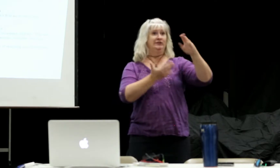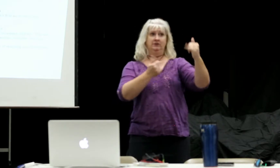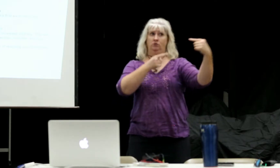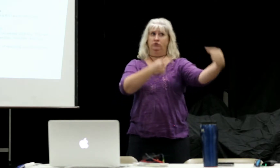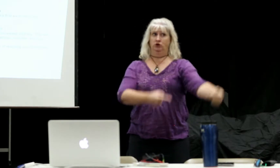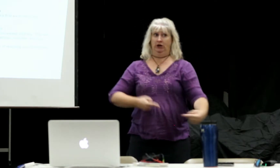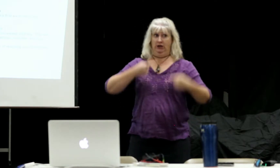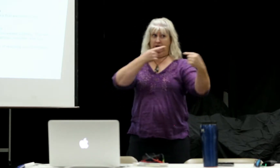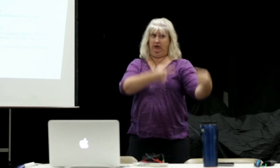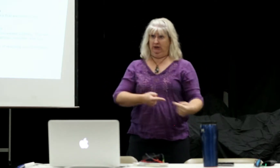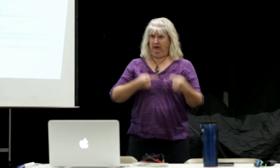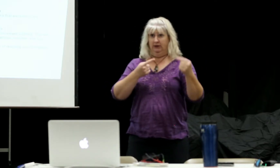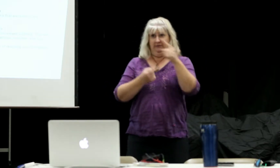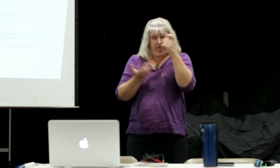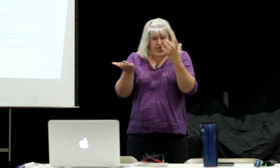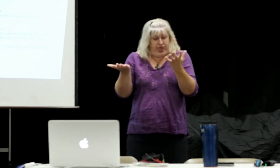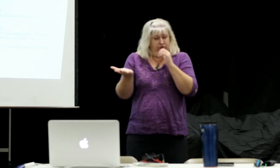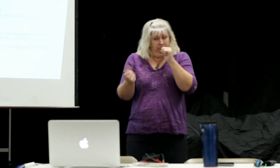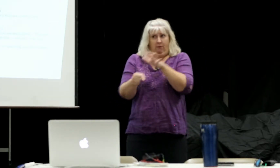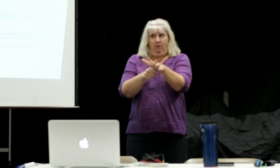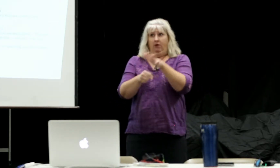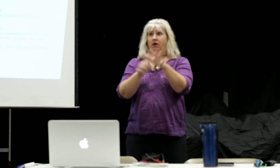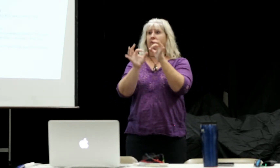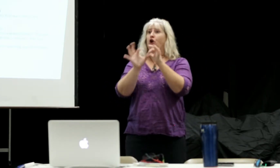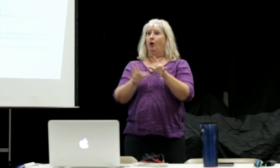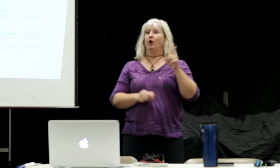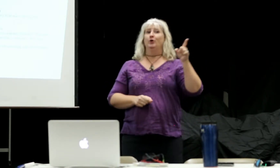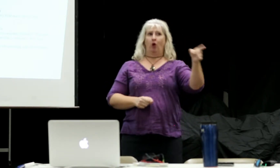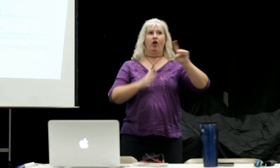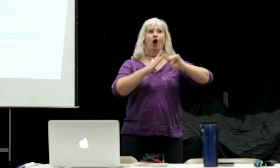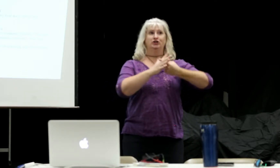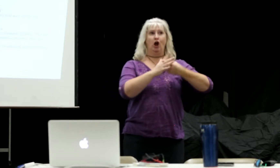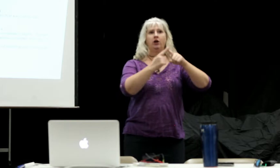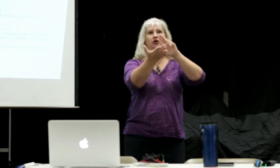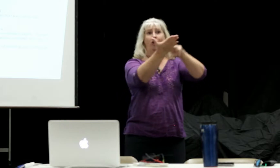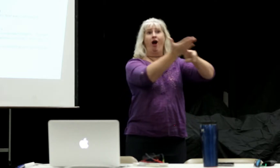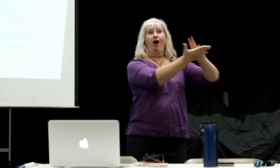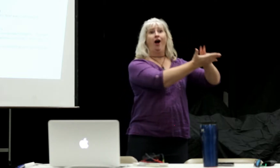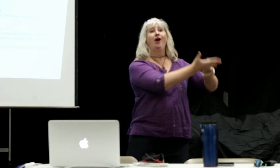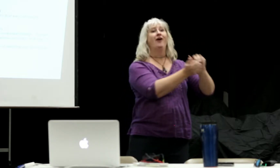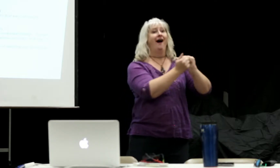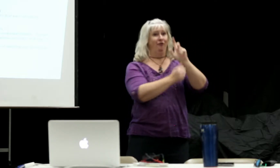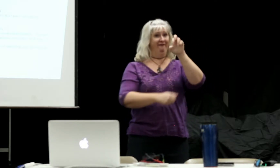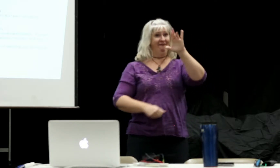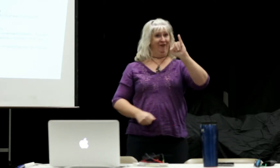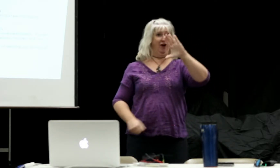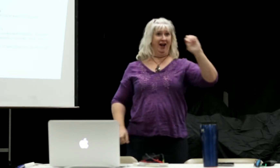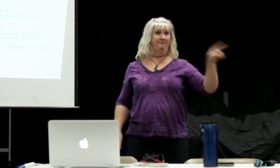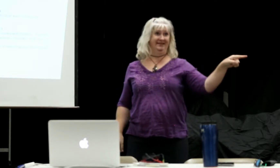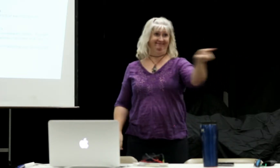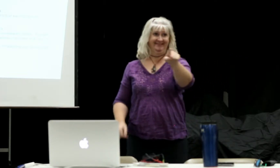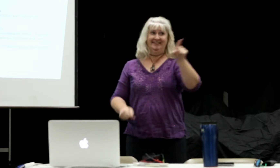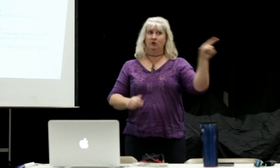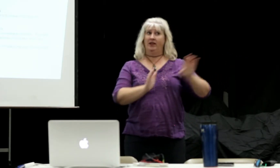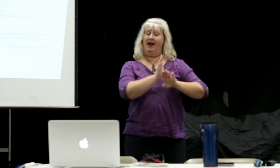interpreters. The colleges and universities are struggling as well by not having enough interpreters, and so they are starting to contract with VRI